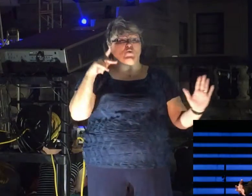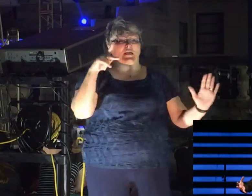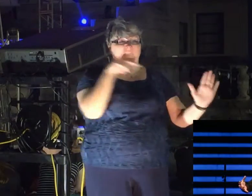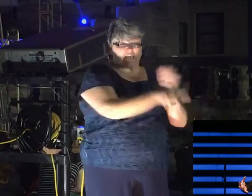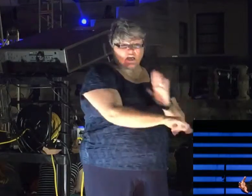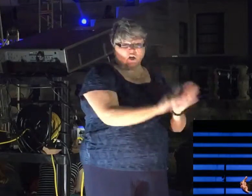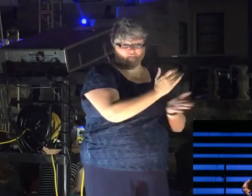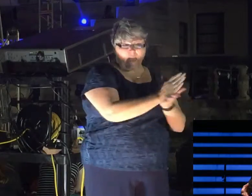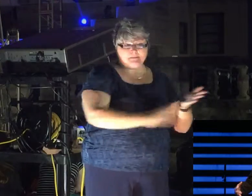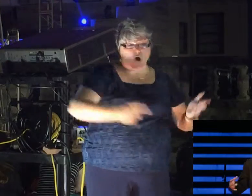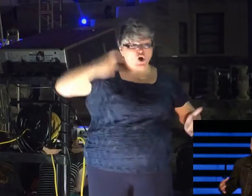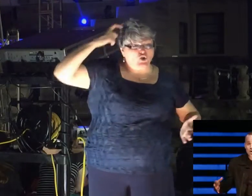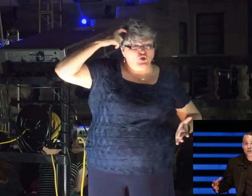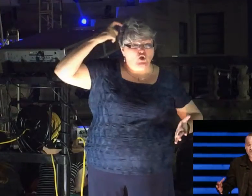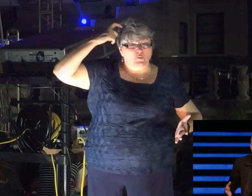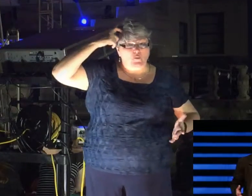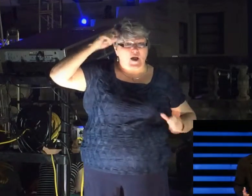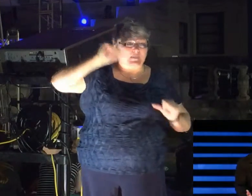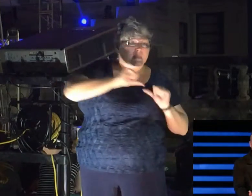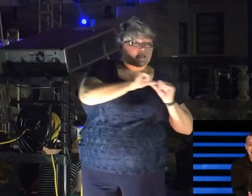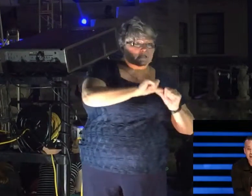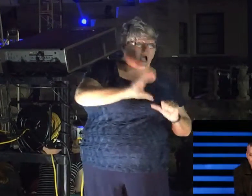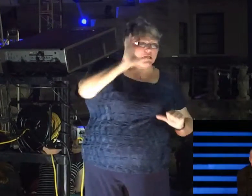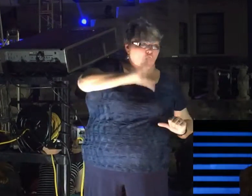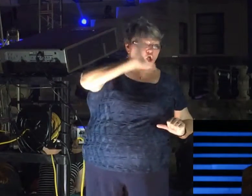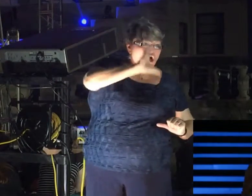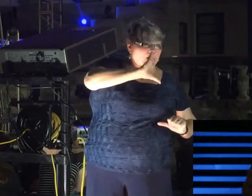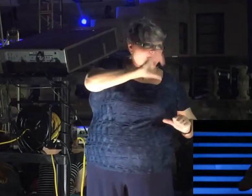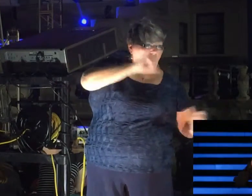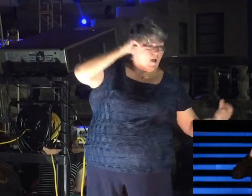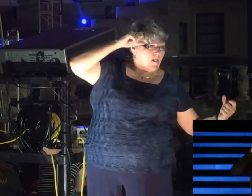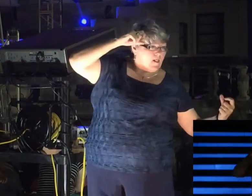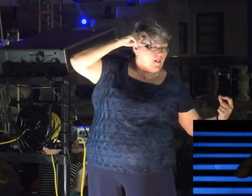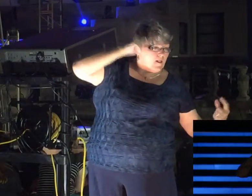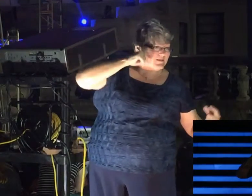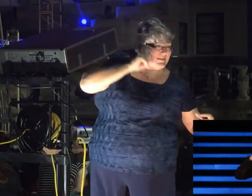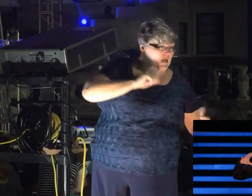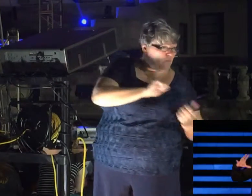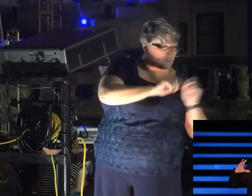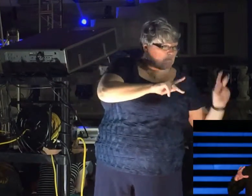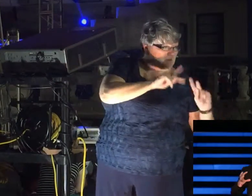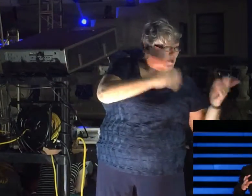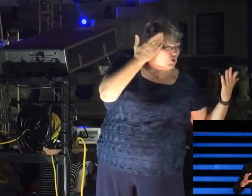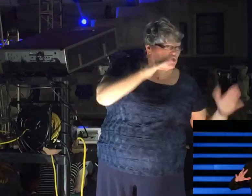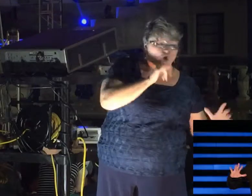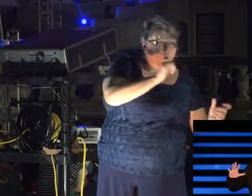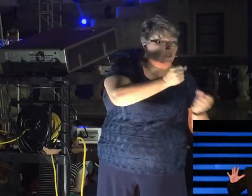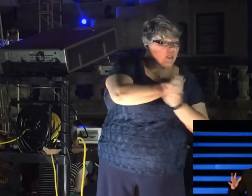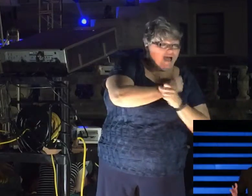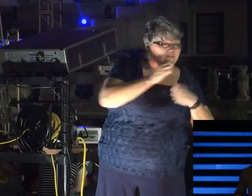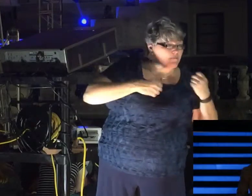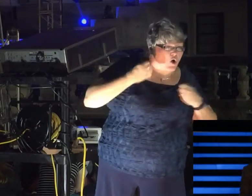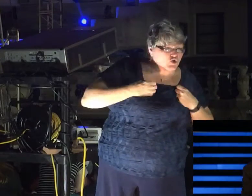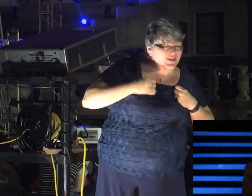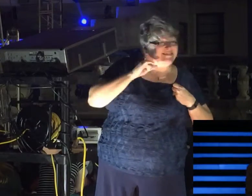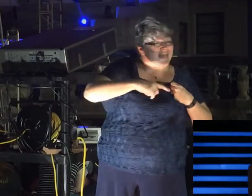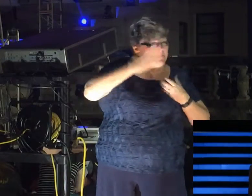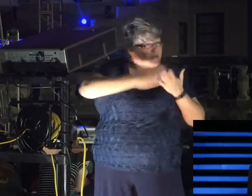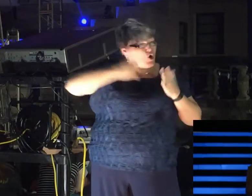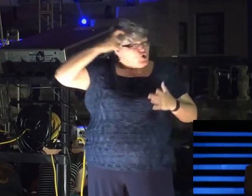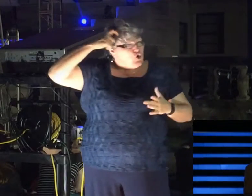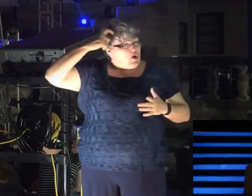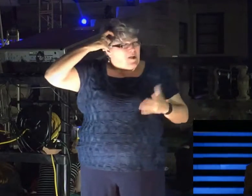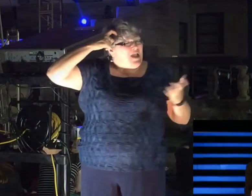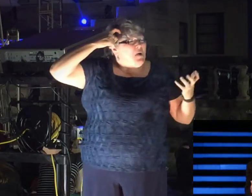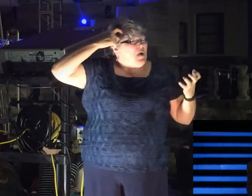to kill that part of your brain that is constantly looking for stimulation sexually with people that you don't love